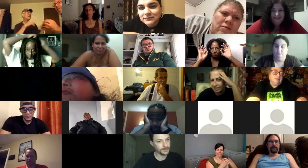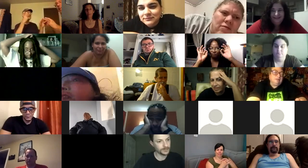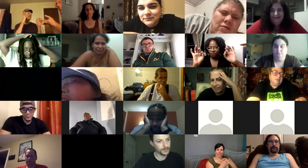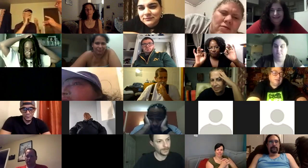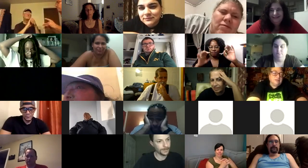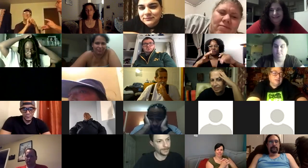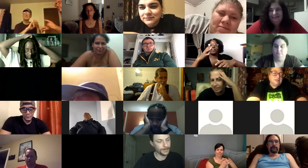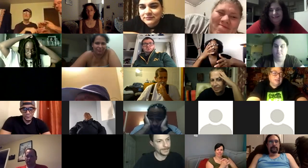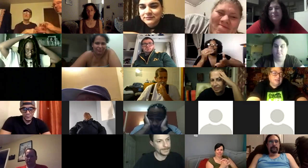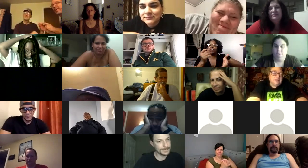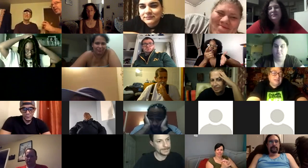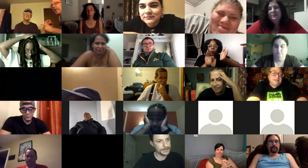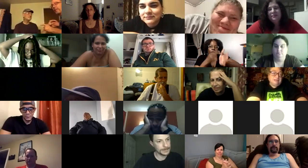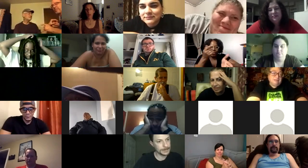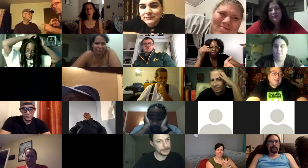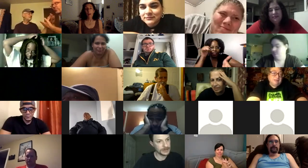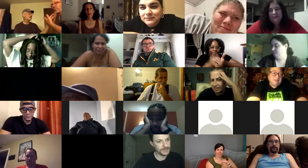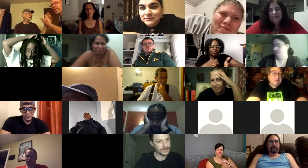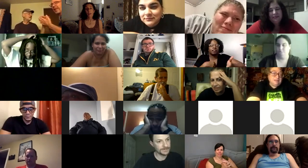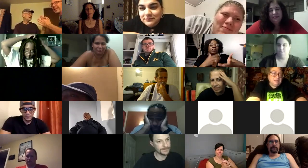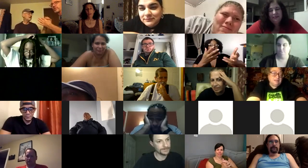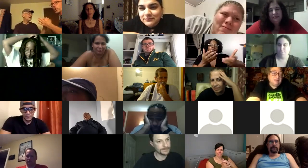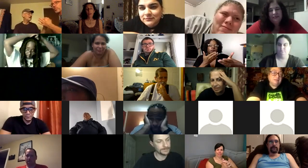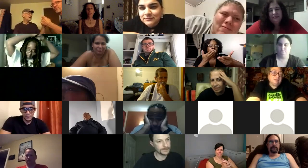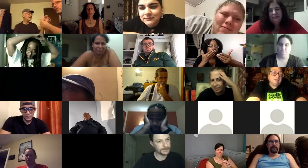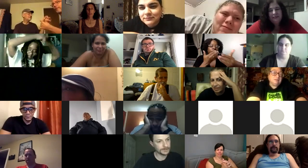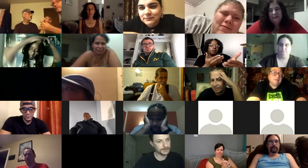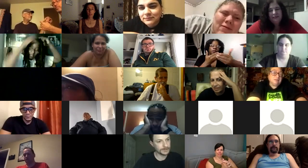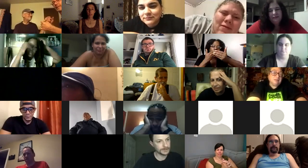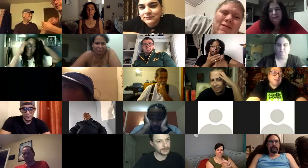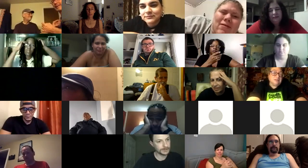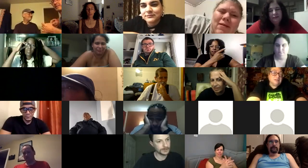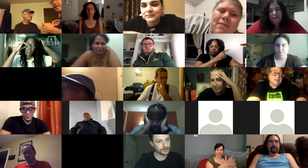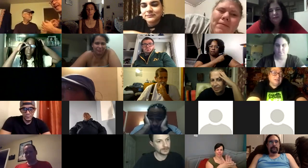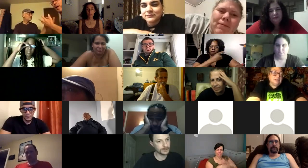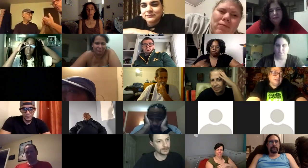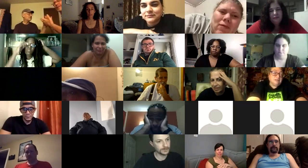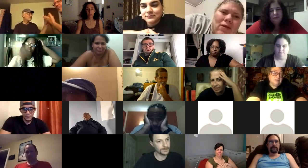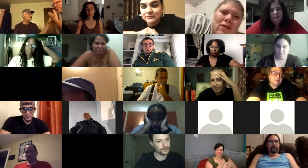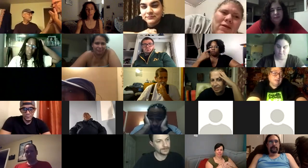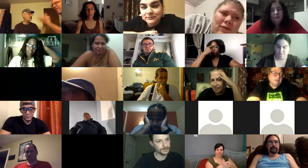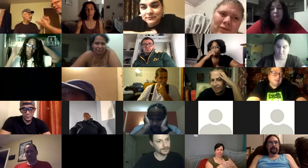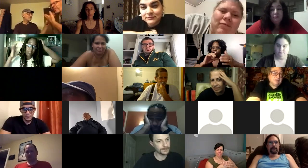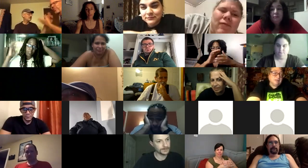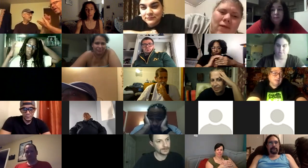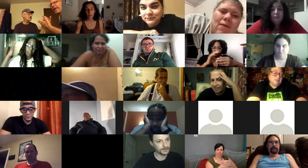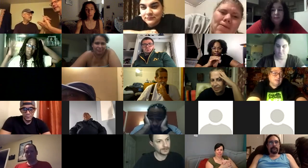and their team as well is from Canada. So once again, I just want to say thank you, Divya, so much for